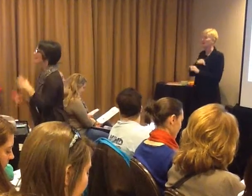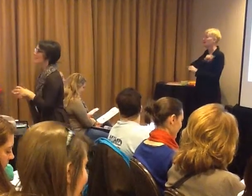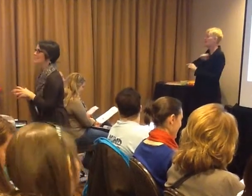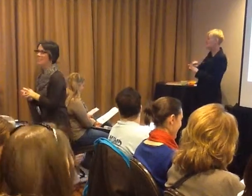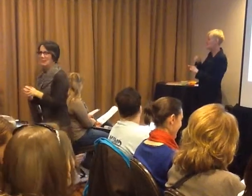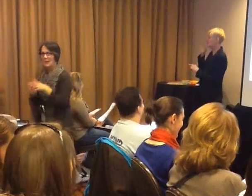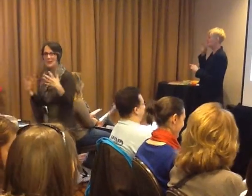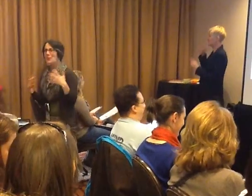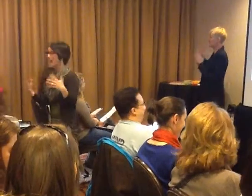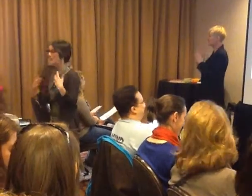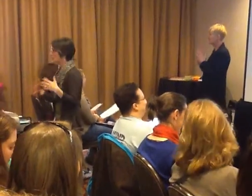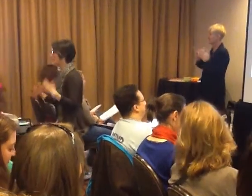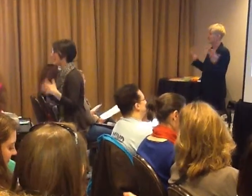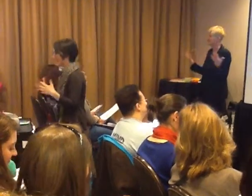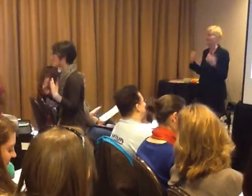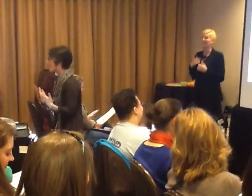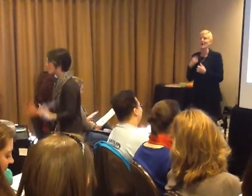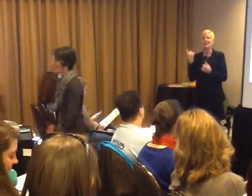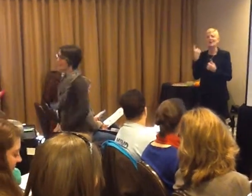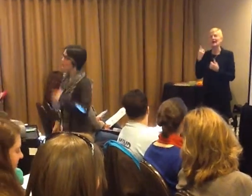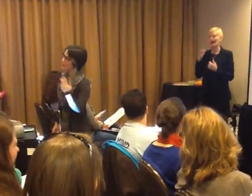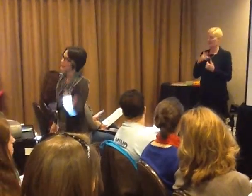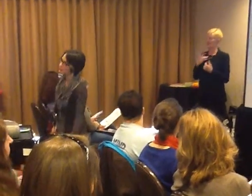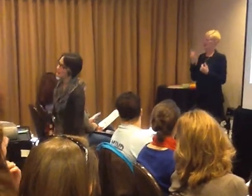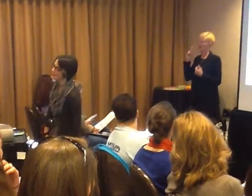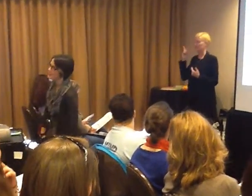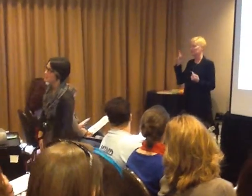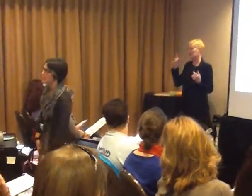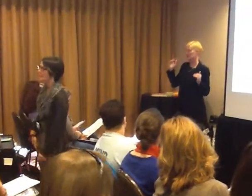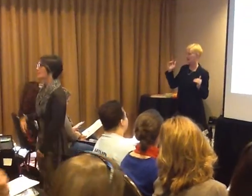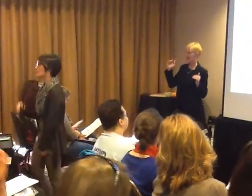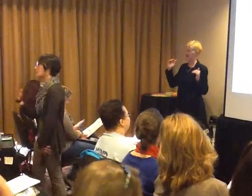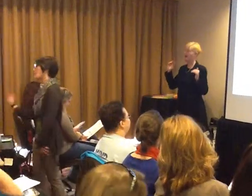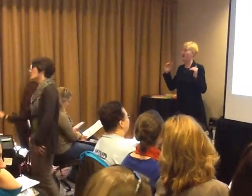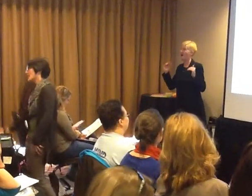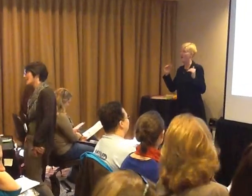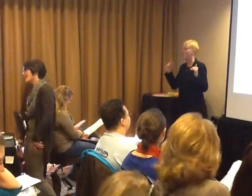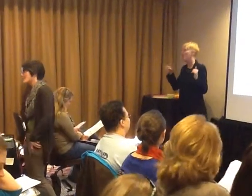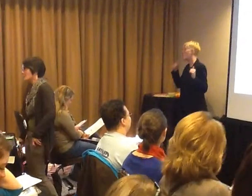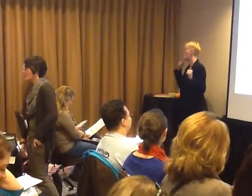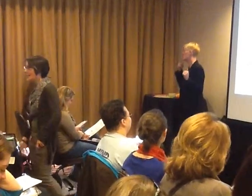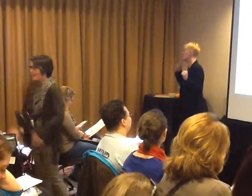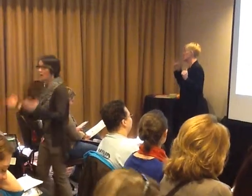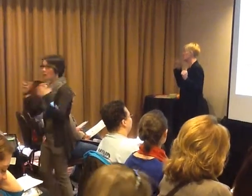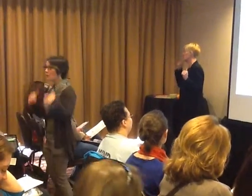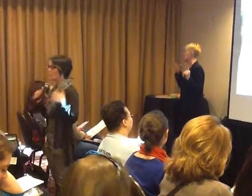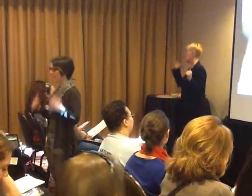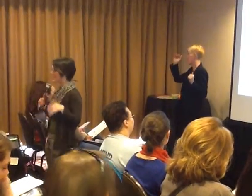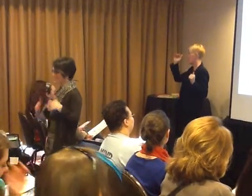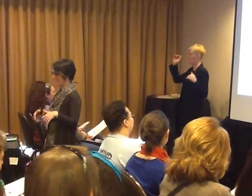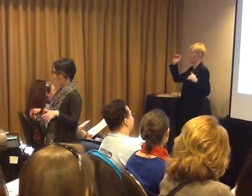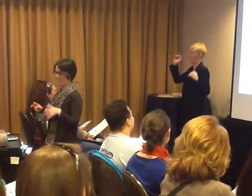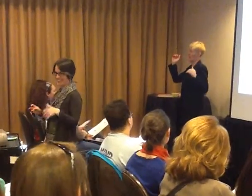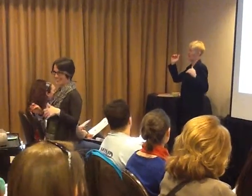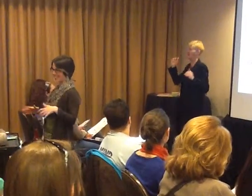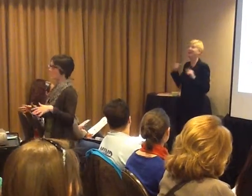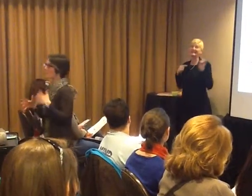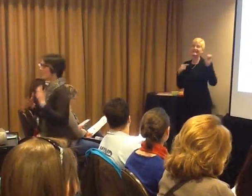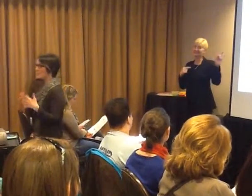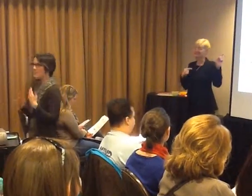right? Because we're always trying to catch up. We're like, oh, well, the hearing kids are doing this. Oh, well, the gen ed kids are doing that. Like, we're better than them